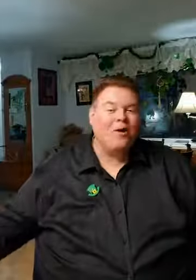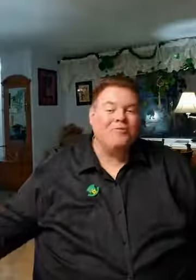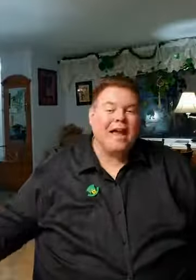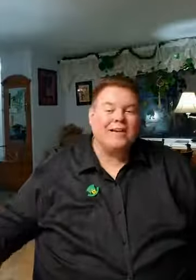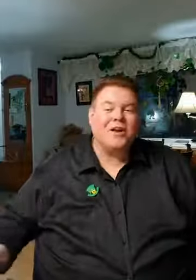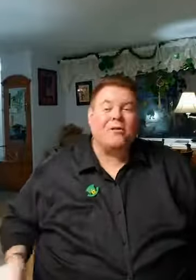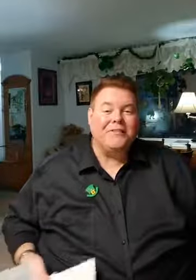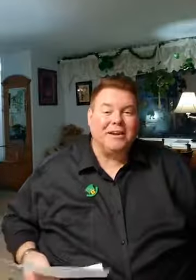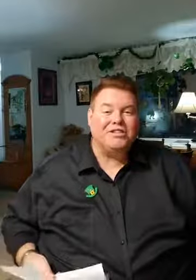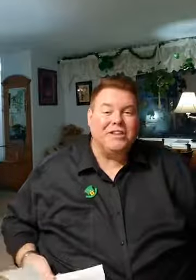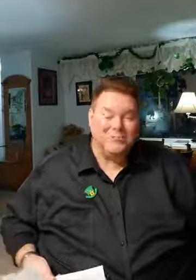Hypochondriacs are eventually right.